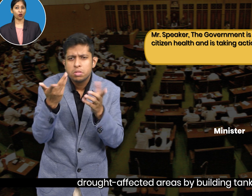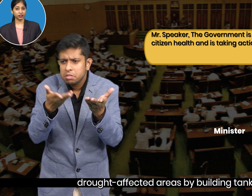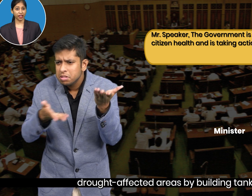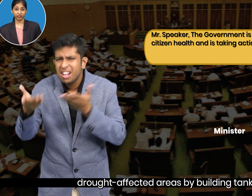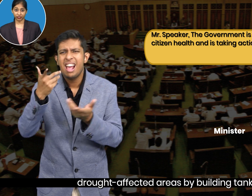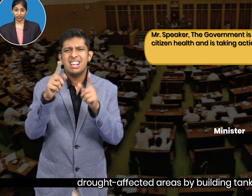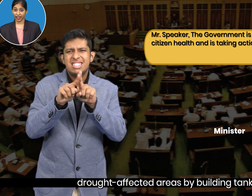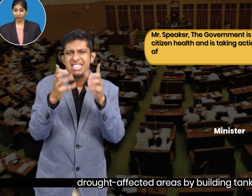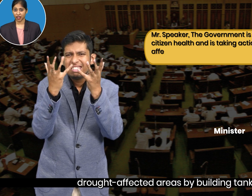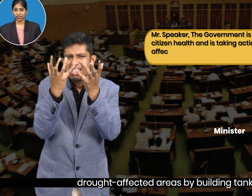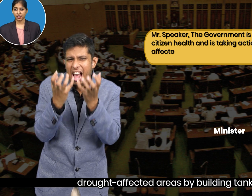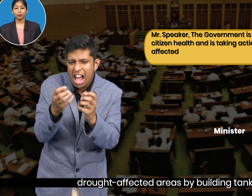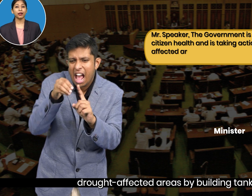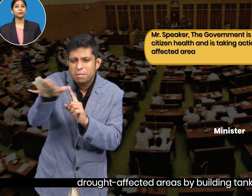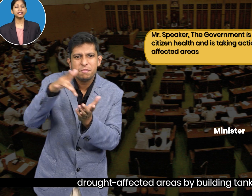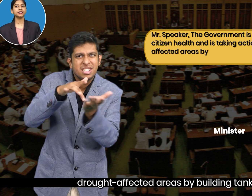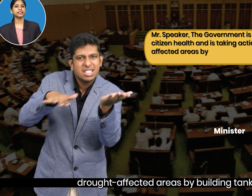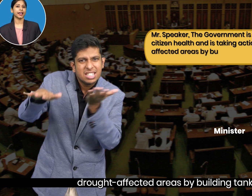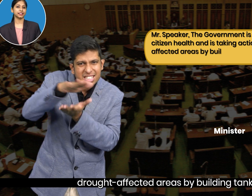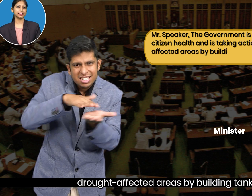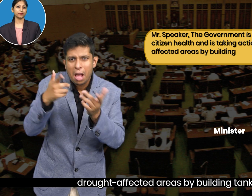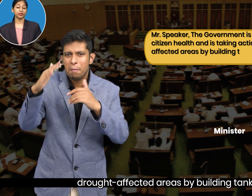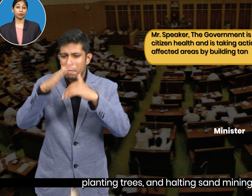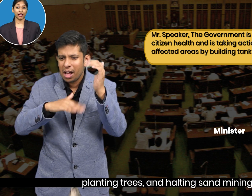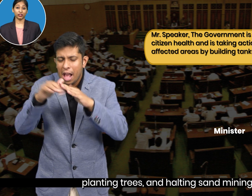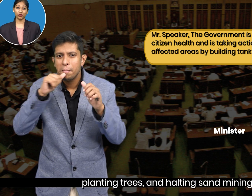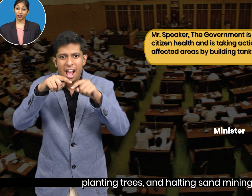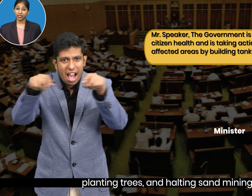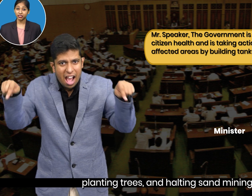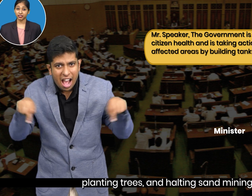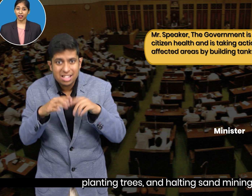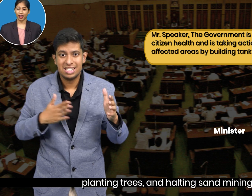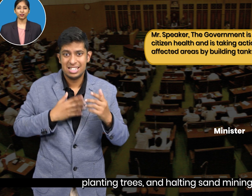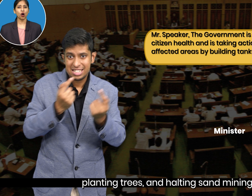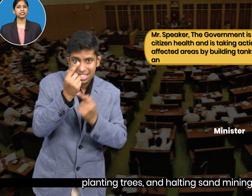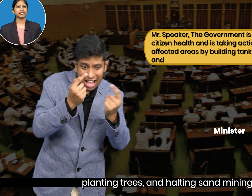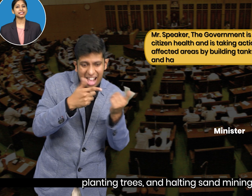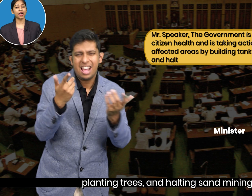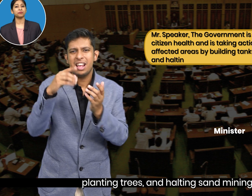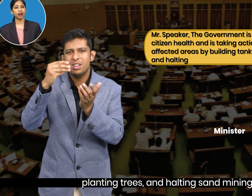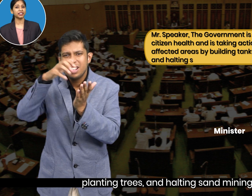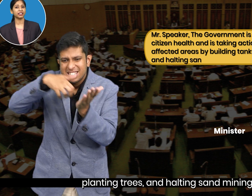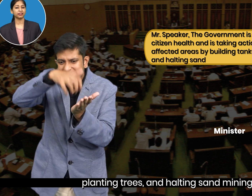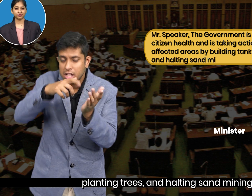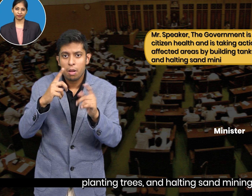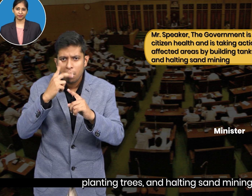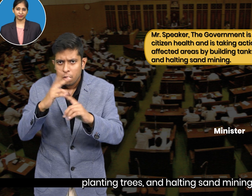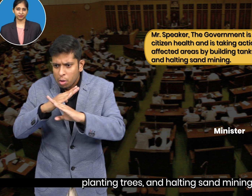in drought-affected areas by building tanks, planting trees, and halting sand